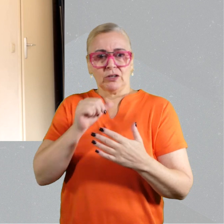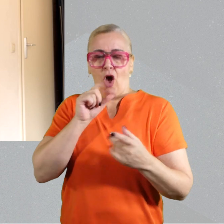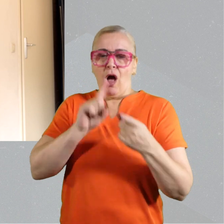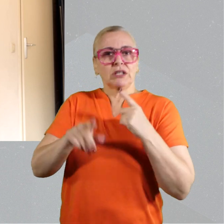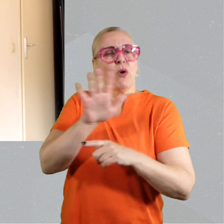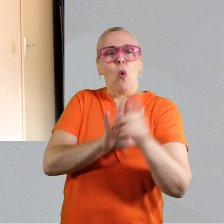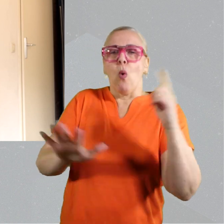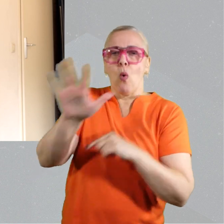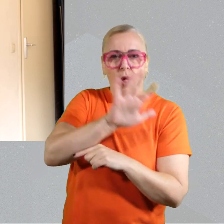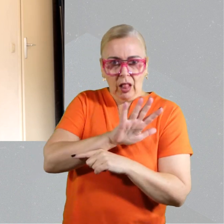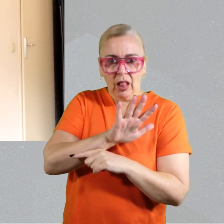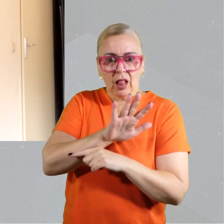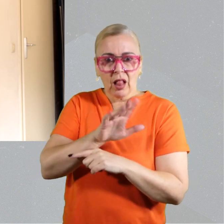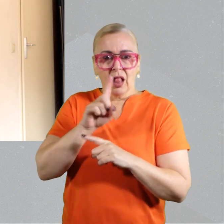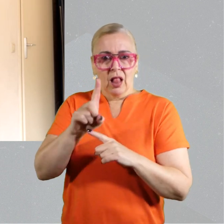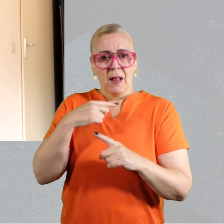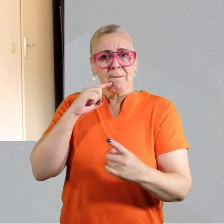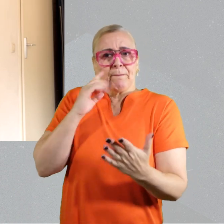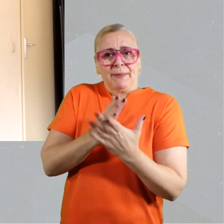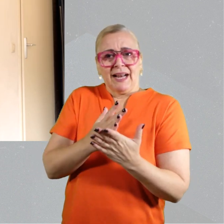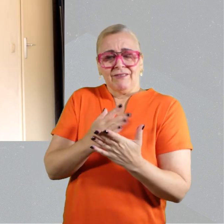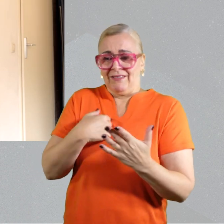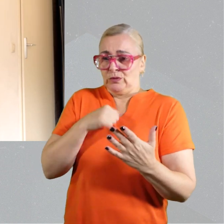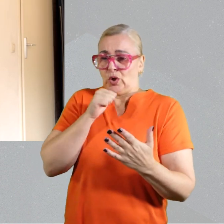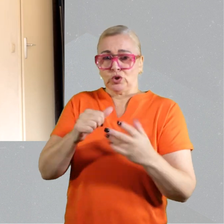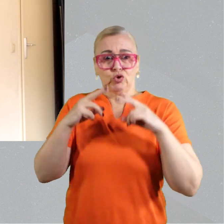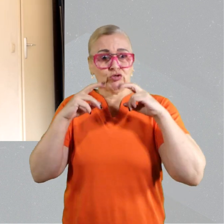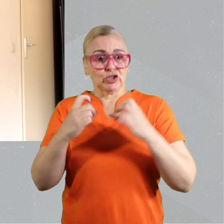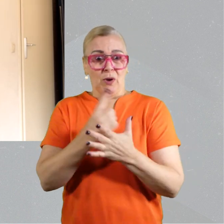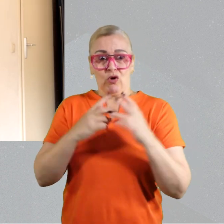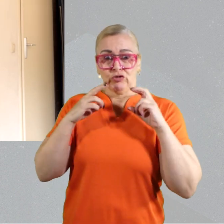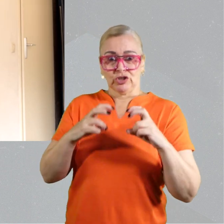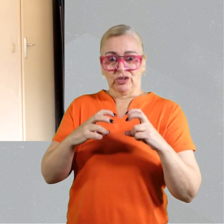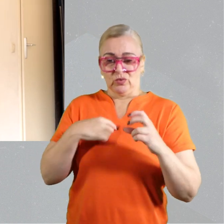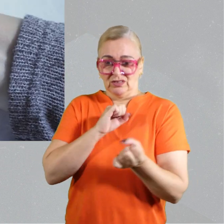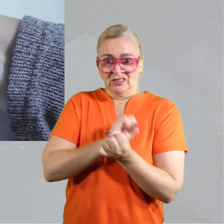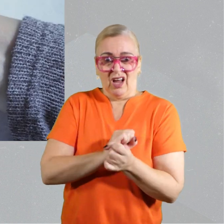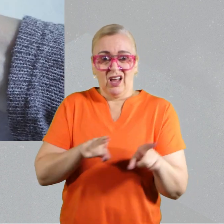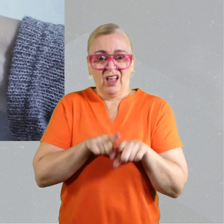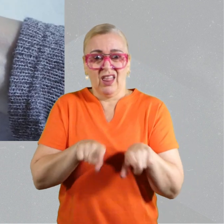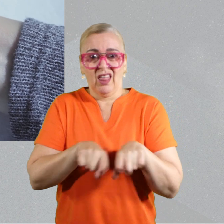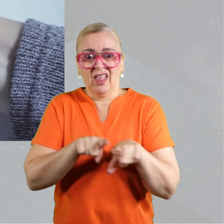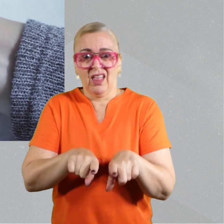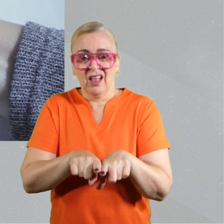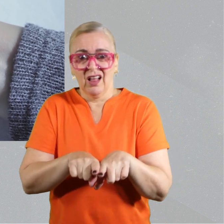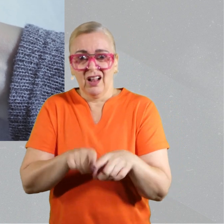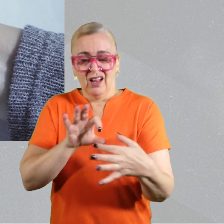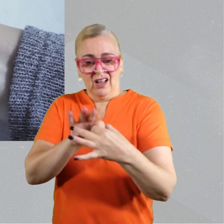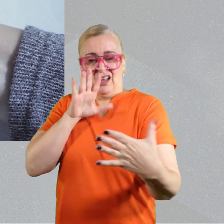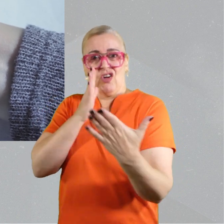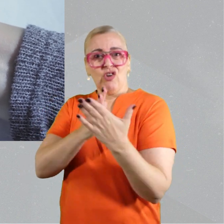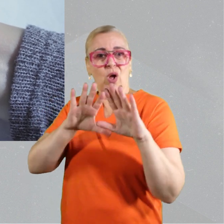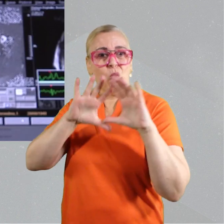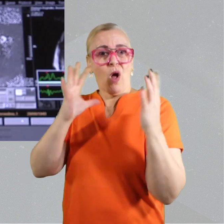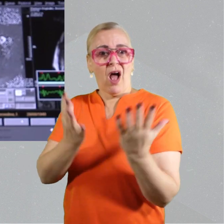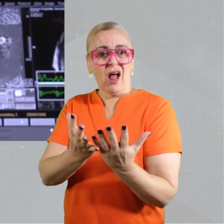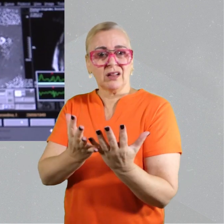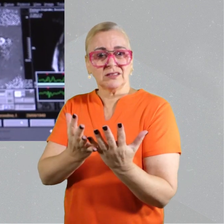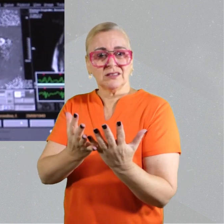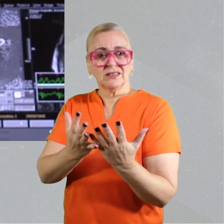of clinical trials is here to stay and I think it's an important development, but it's not the answer for all clinical trials that